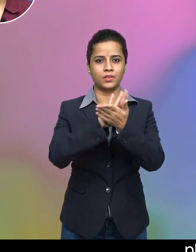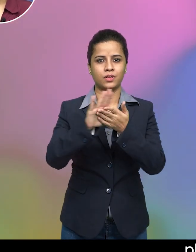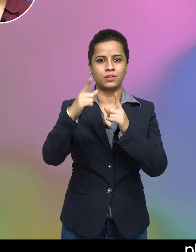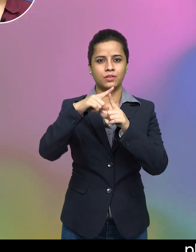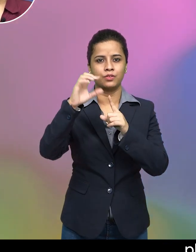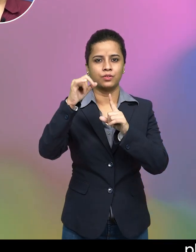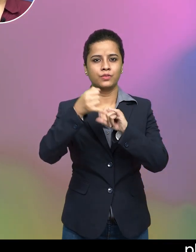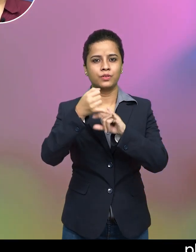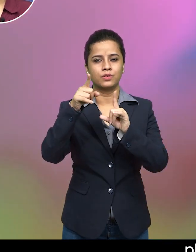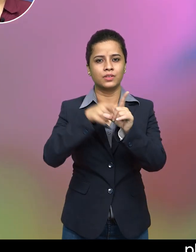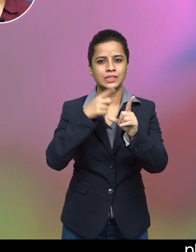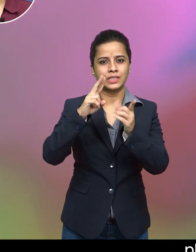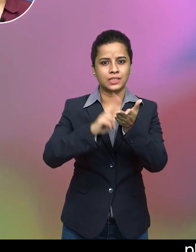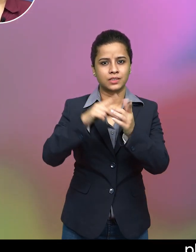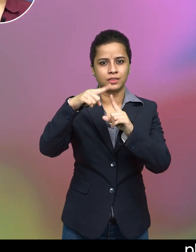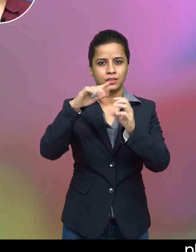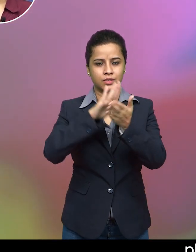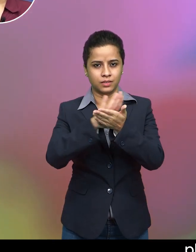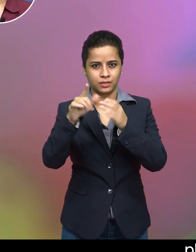photosynthesis,